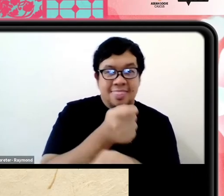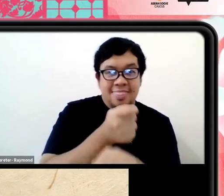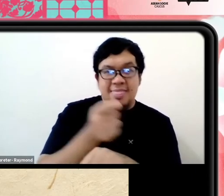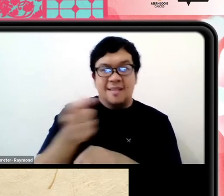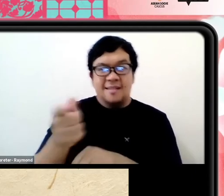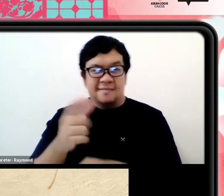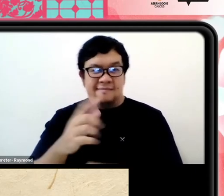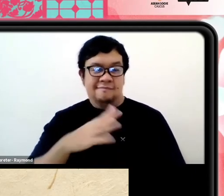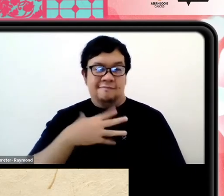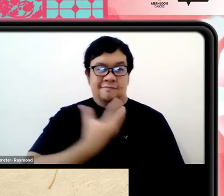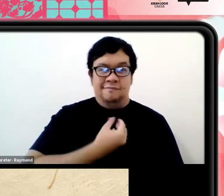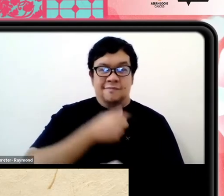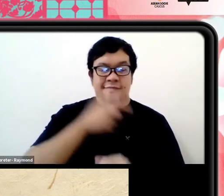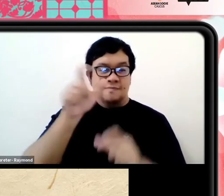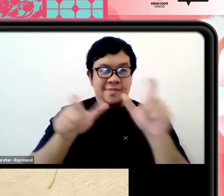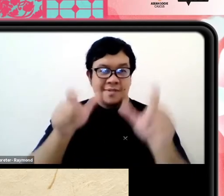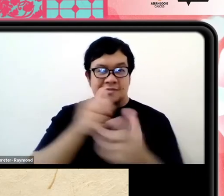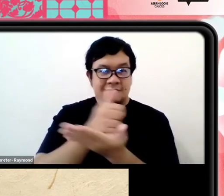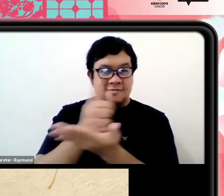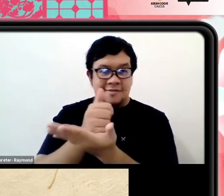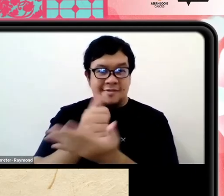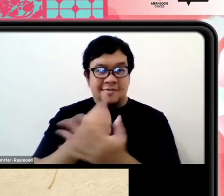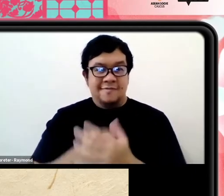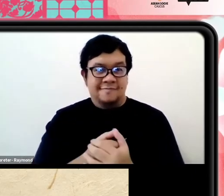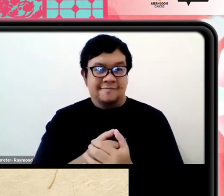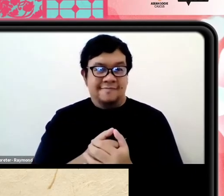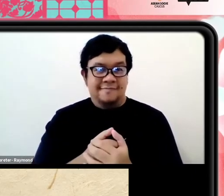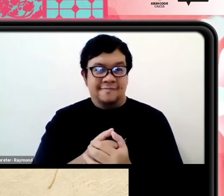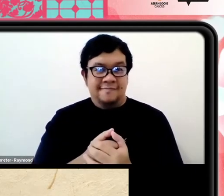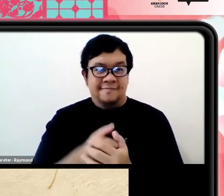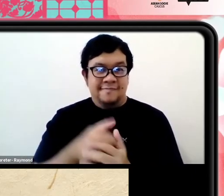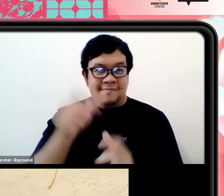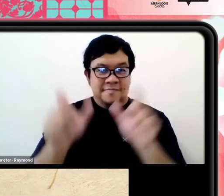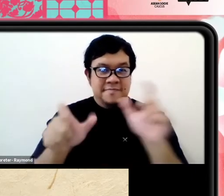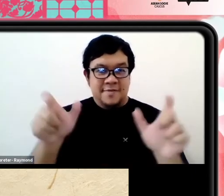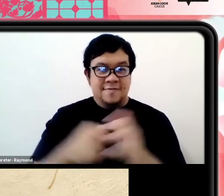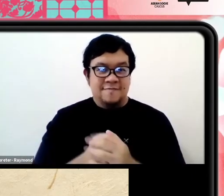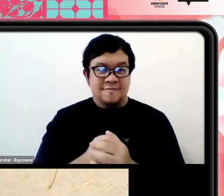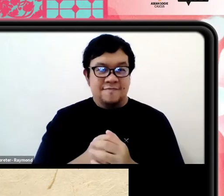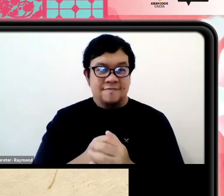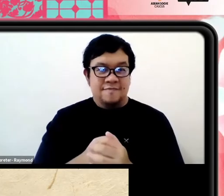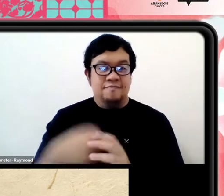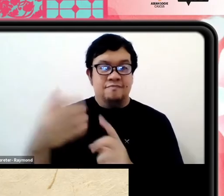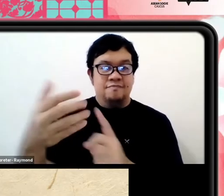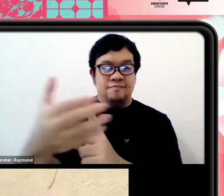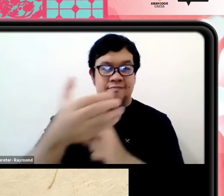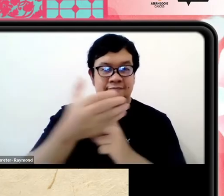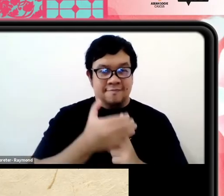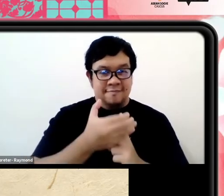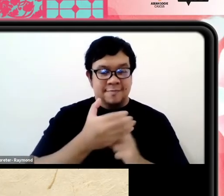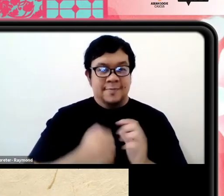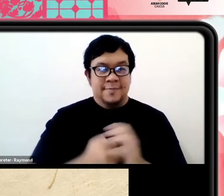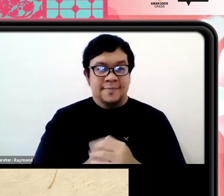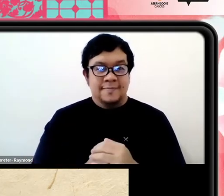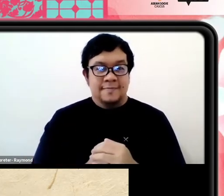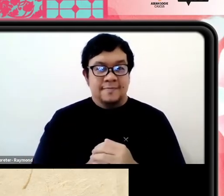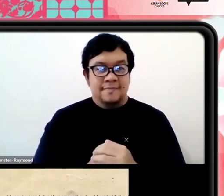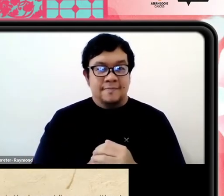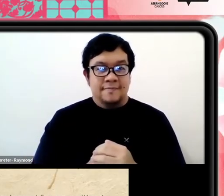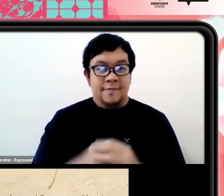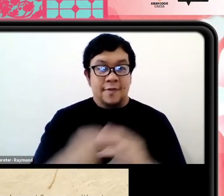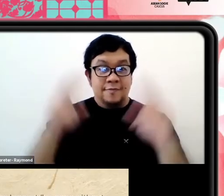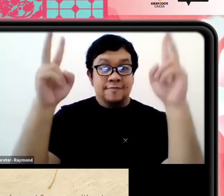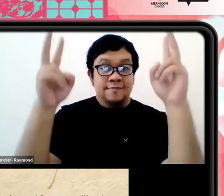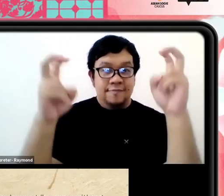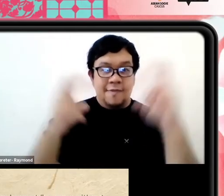who are able to be themselves in isolation. Okay, so it's called This Joke I Tell. The joke I